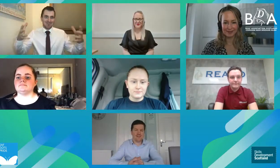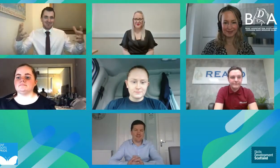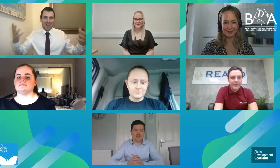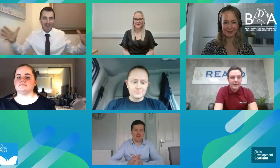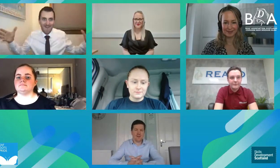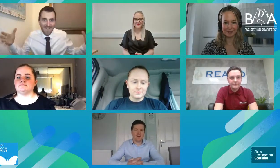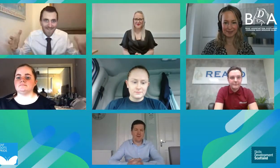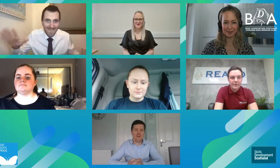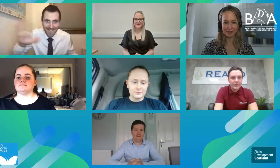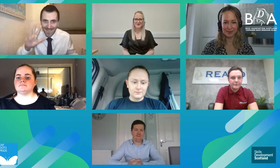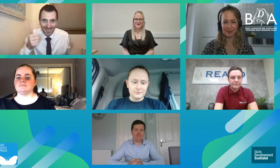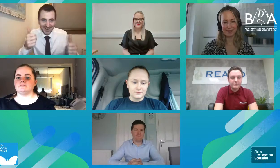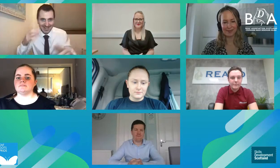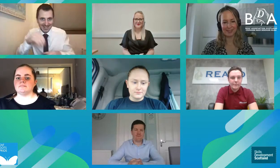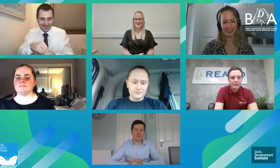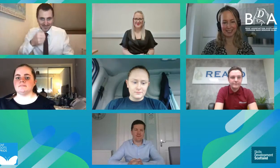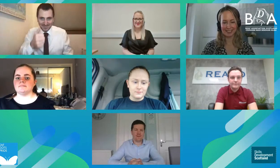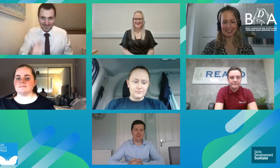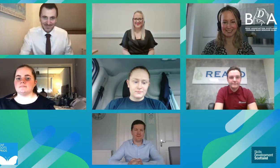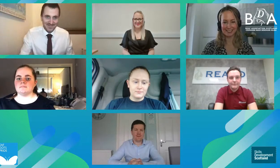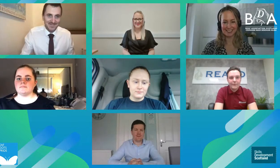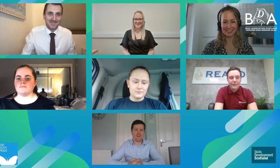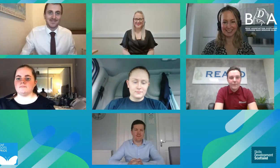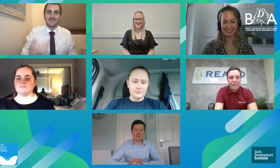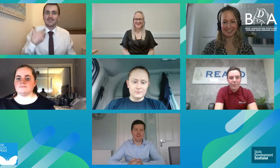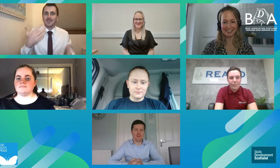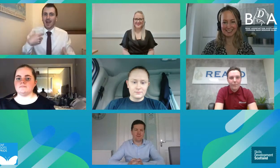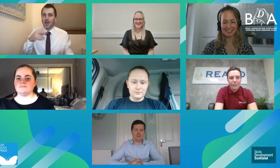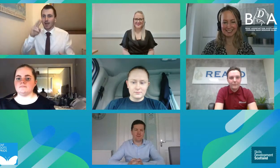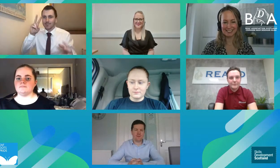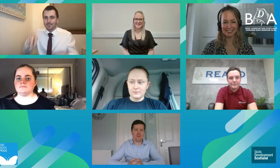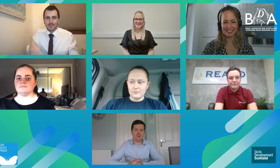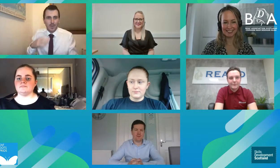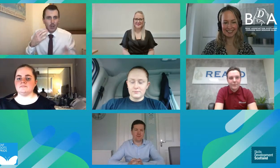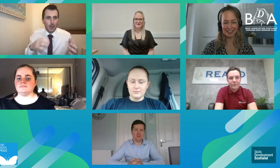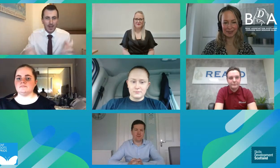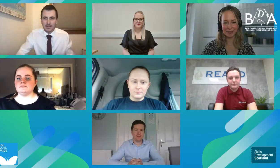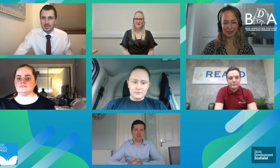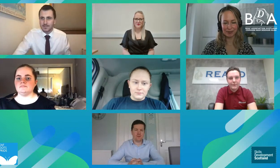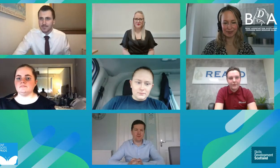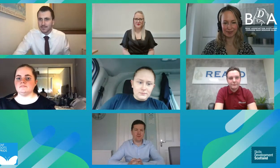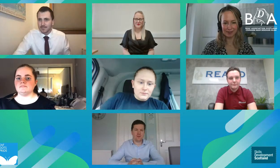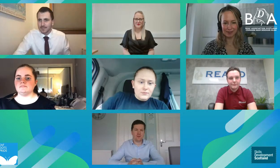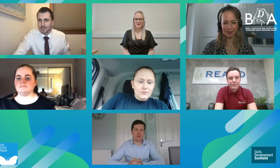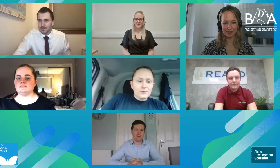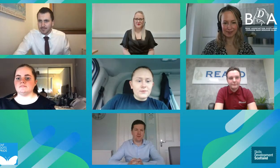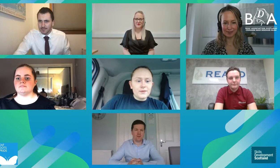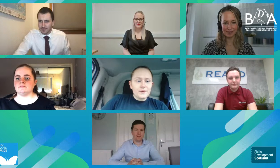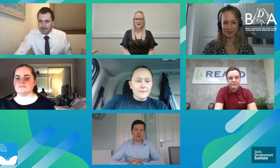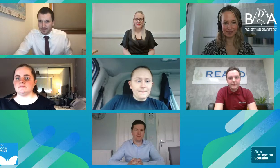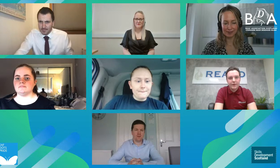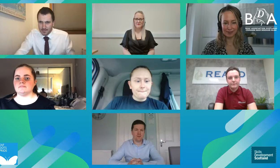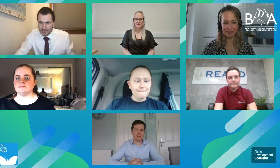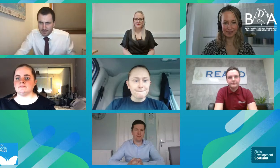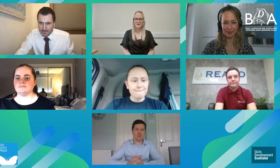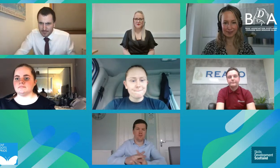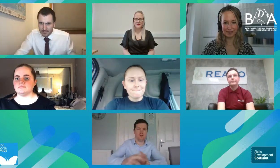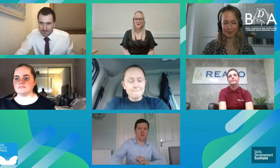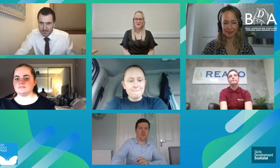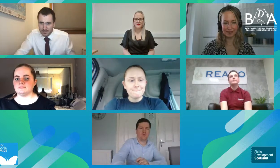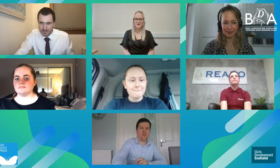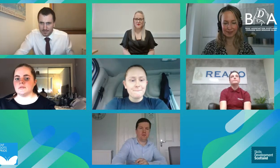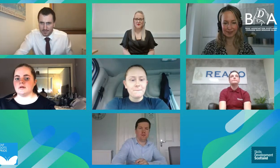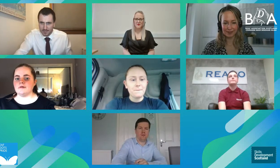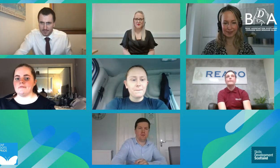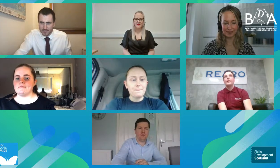Hello, we're all back. We have the whole team here. Excellent. It's good to see you all. I'm just looking at some of the